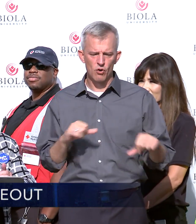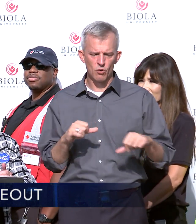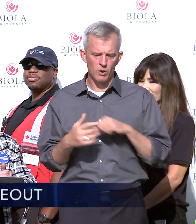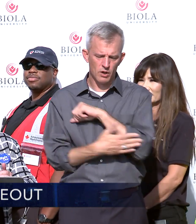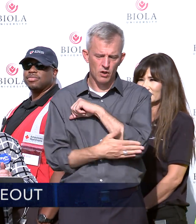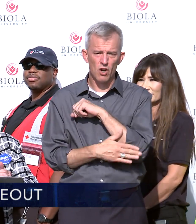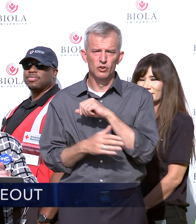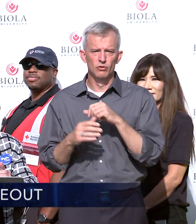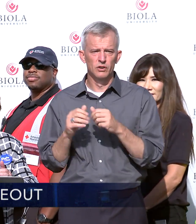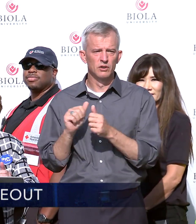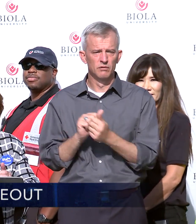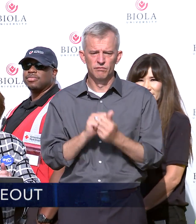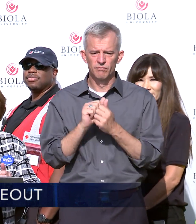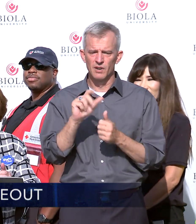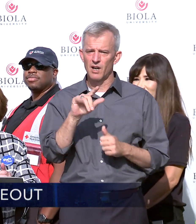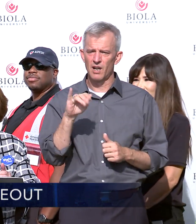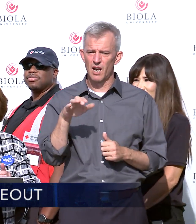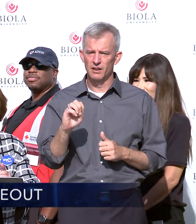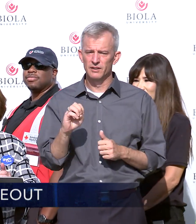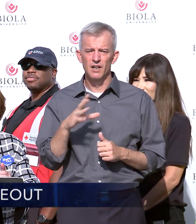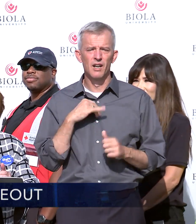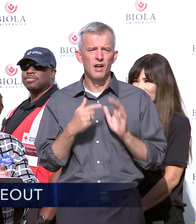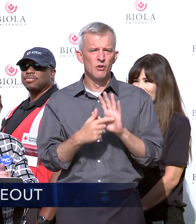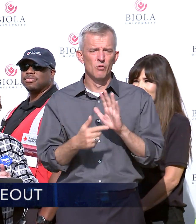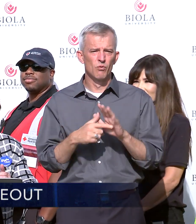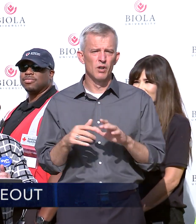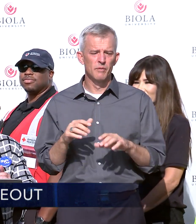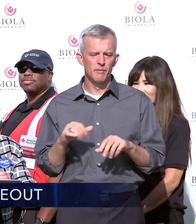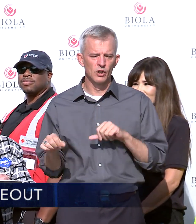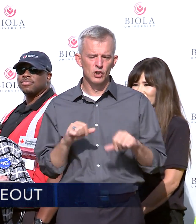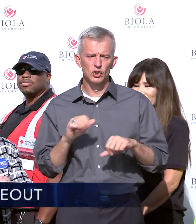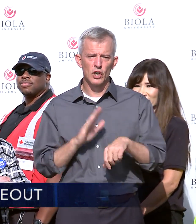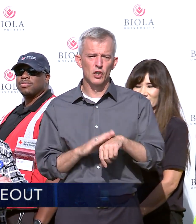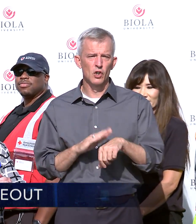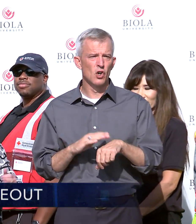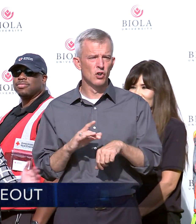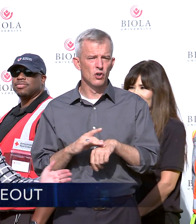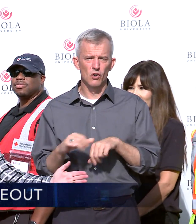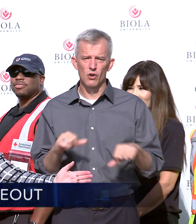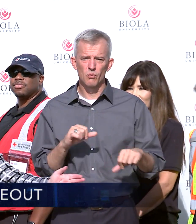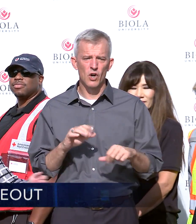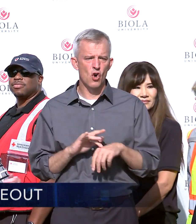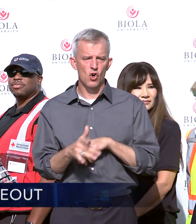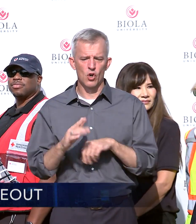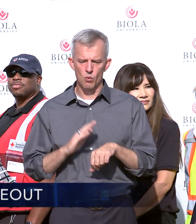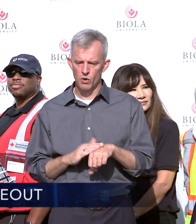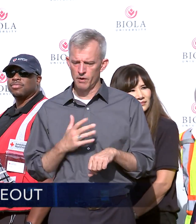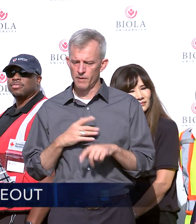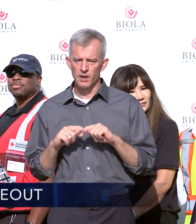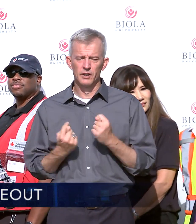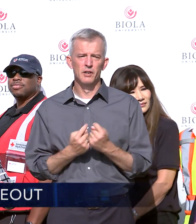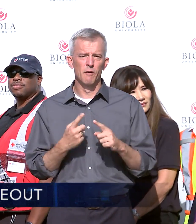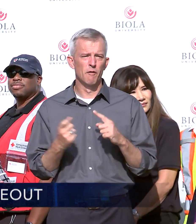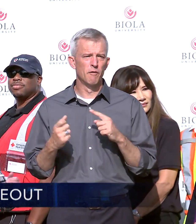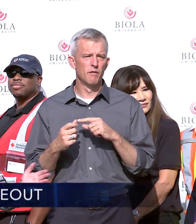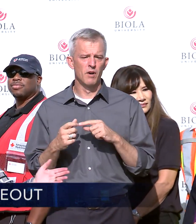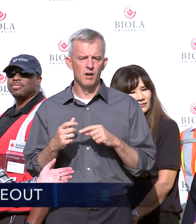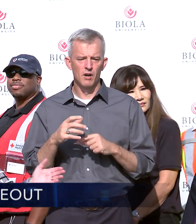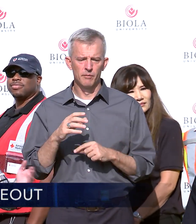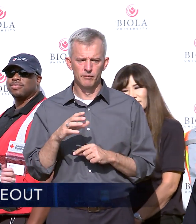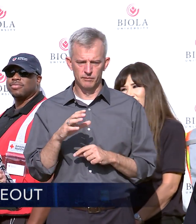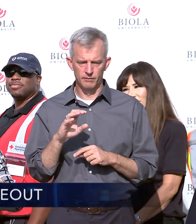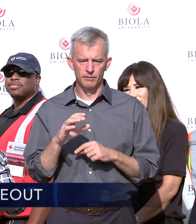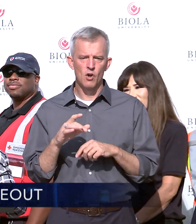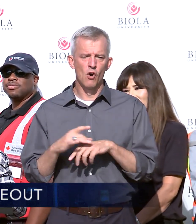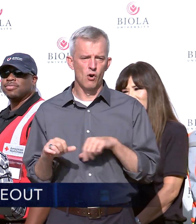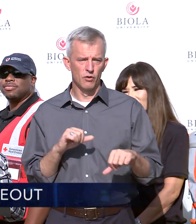ShakeOut. And I also represent Shake Alert Earthquake Early Warning. And my team here from Earthquake Country Alliance is here